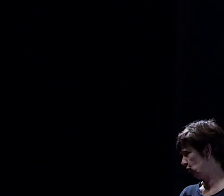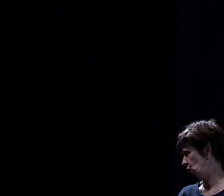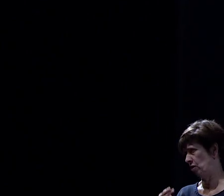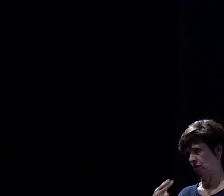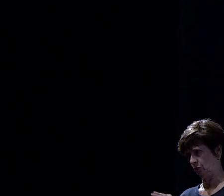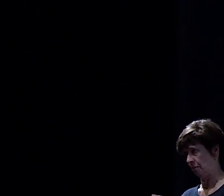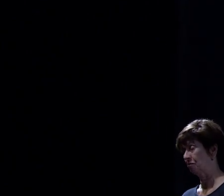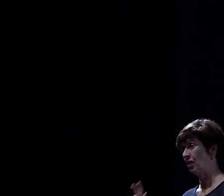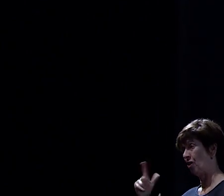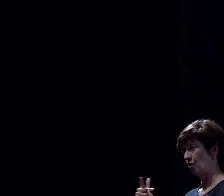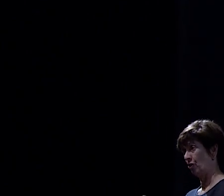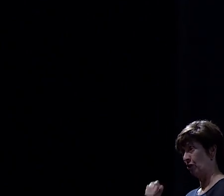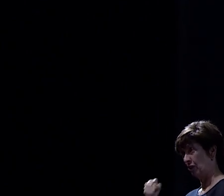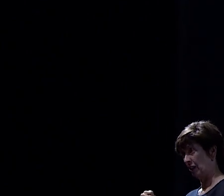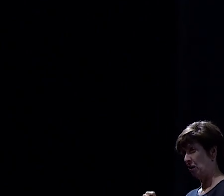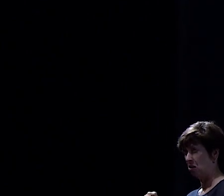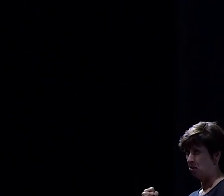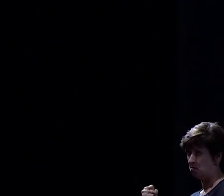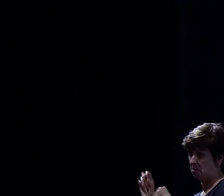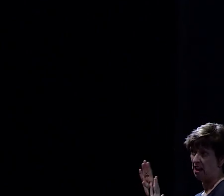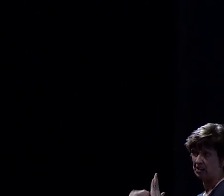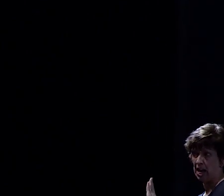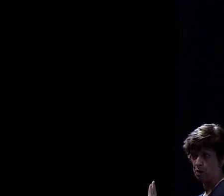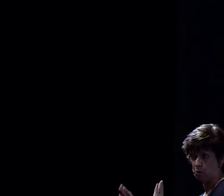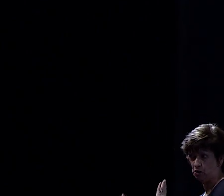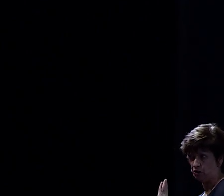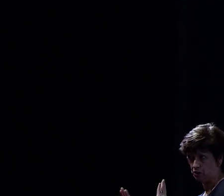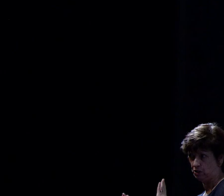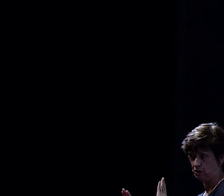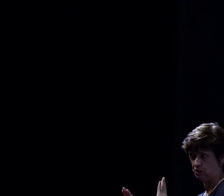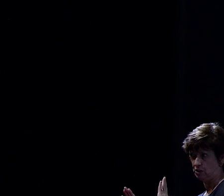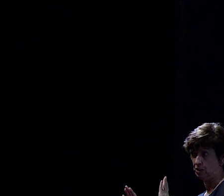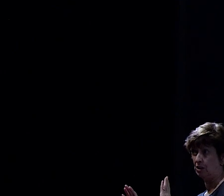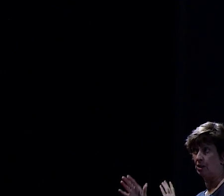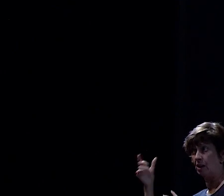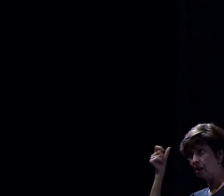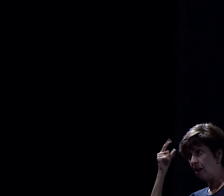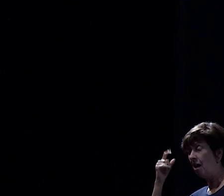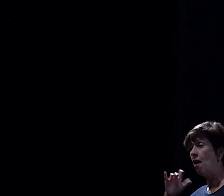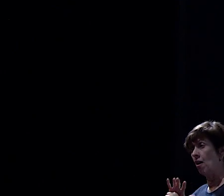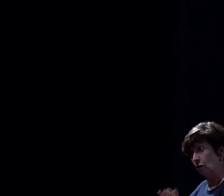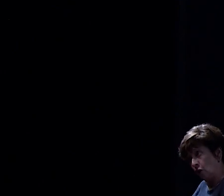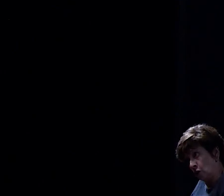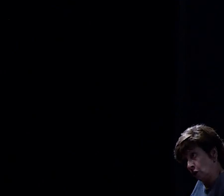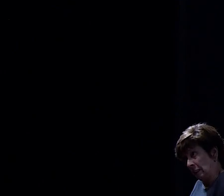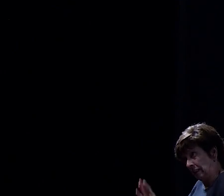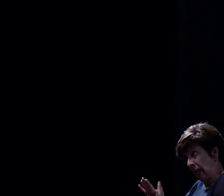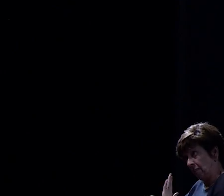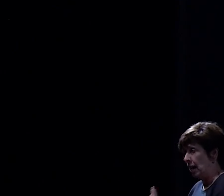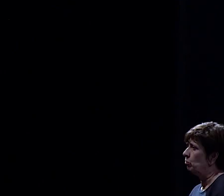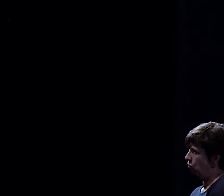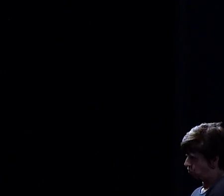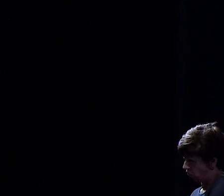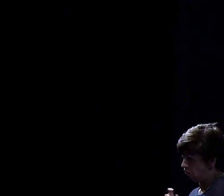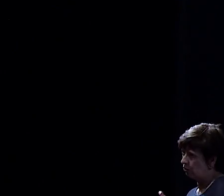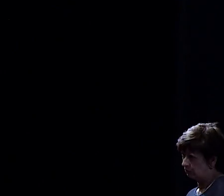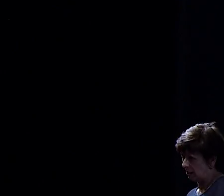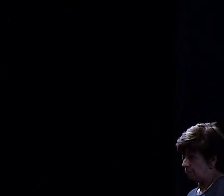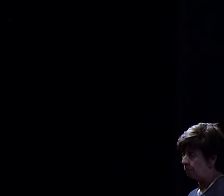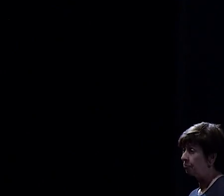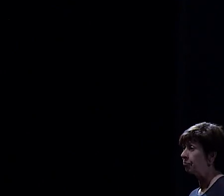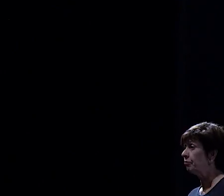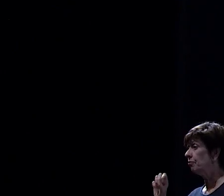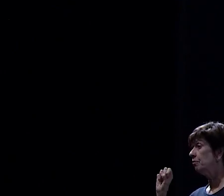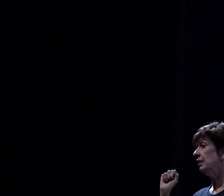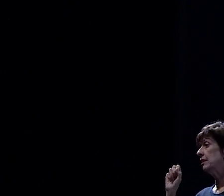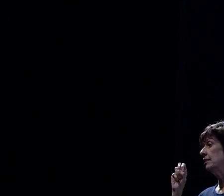short. The third year was close to a half an hour, which under full stress is a long time. And the season pass